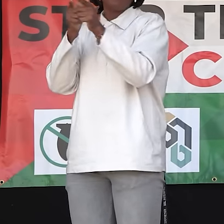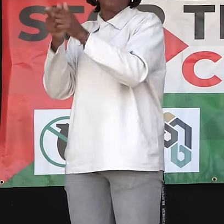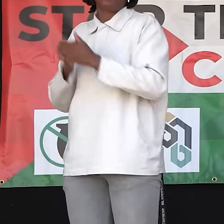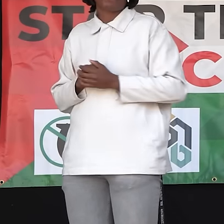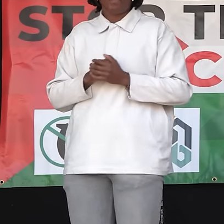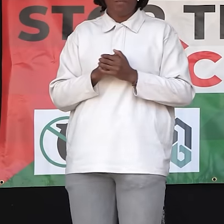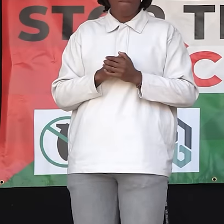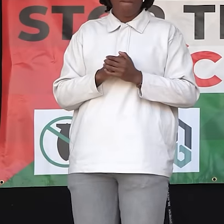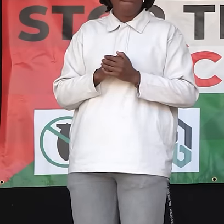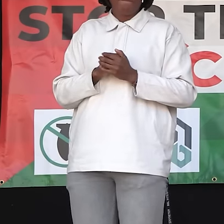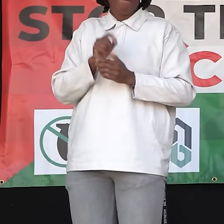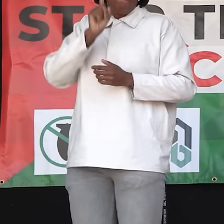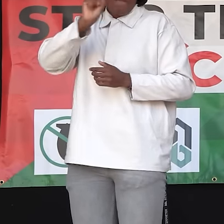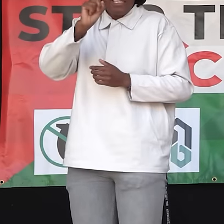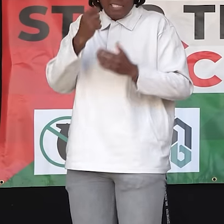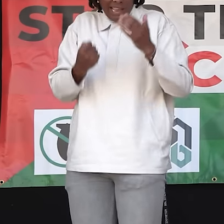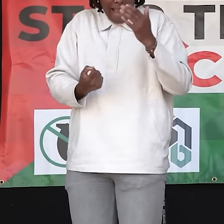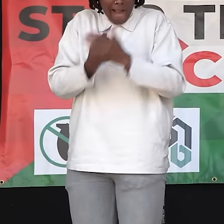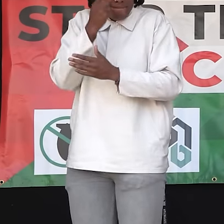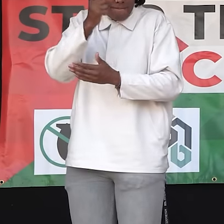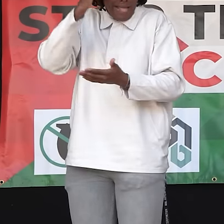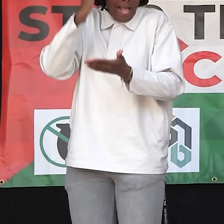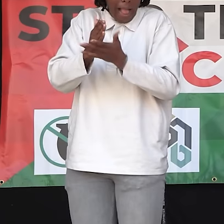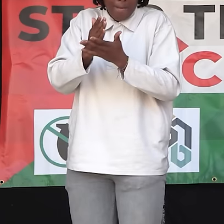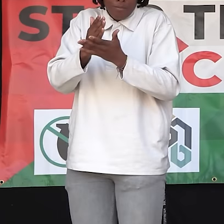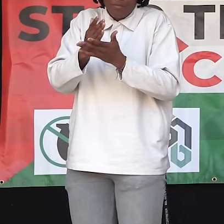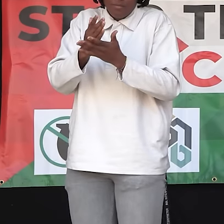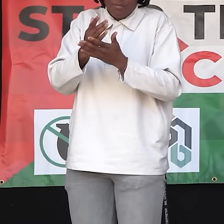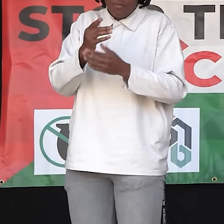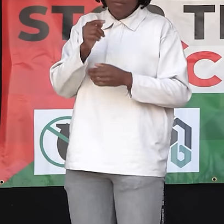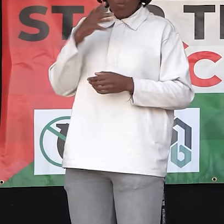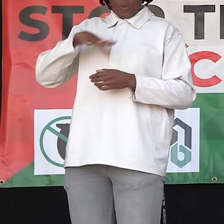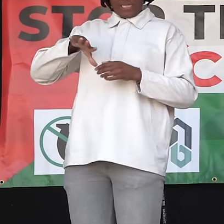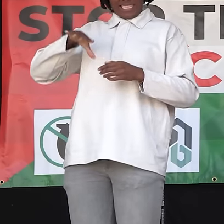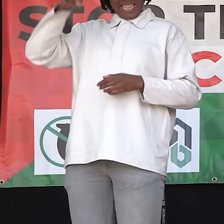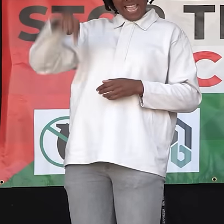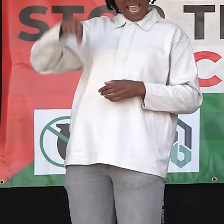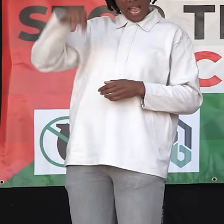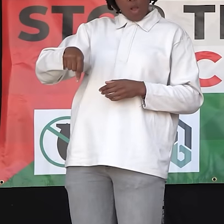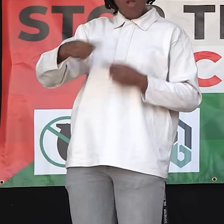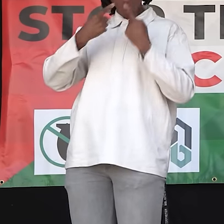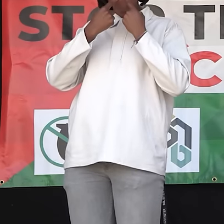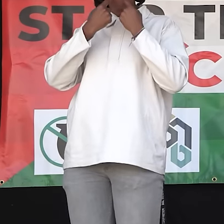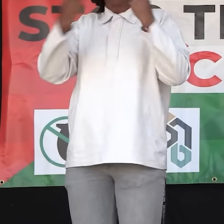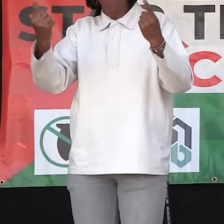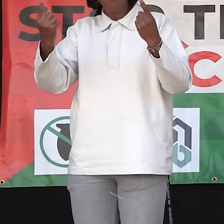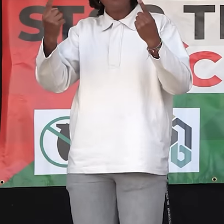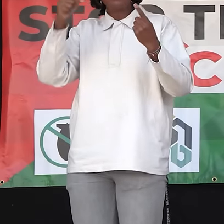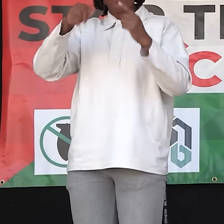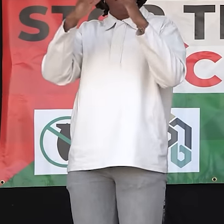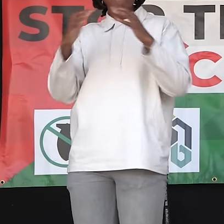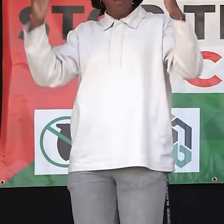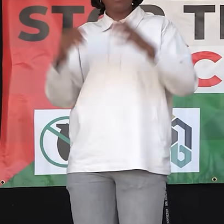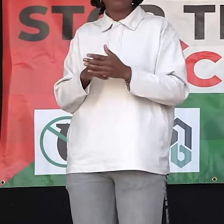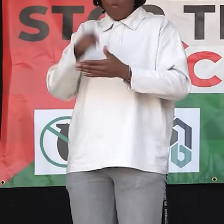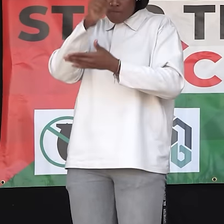say, if you really want a ceasefire now, call for a ceasefire in Parliament.